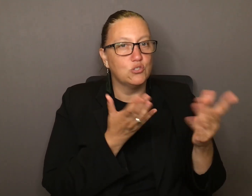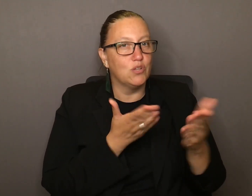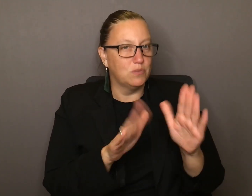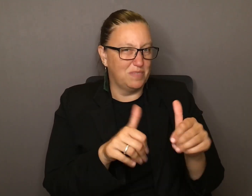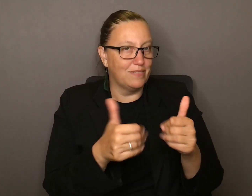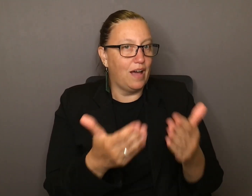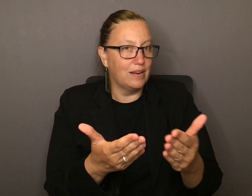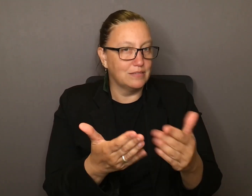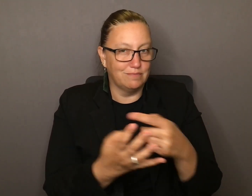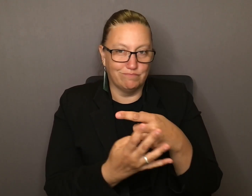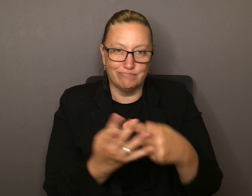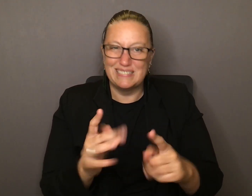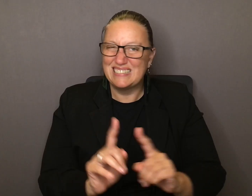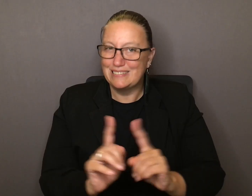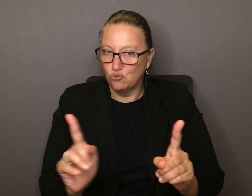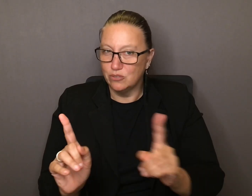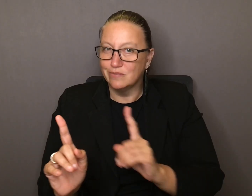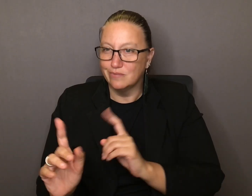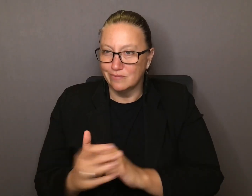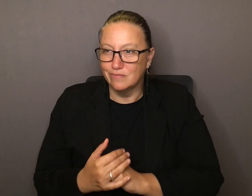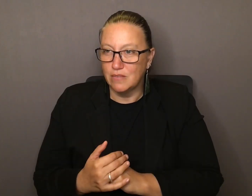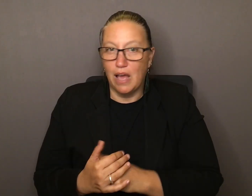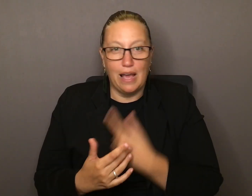providers, and gives tips on how to make contact with them.